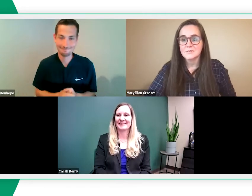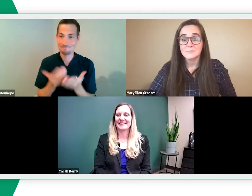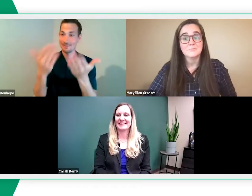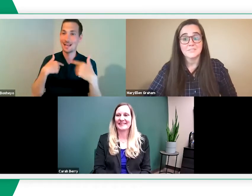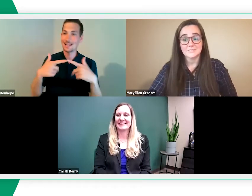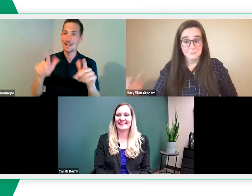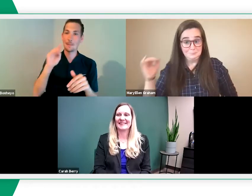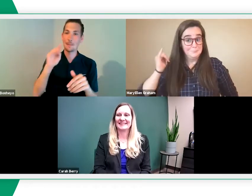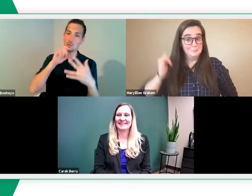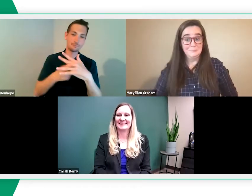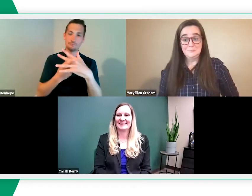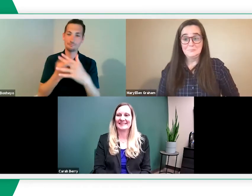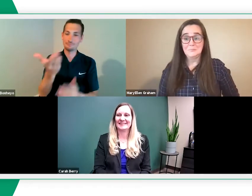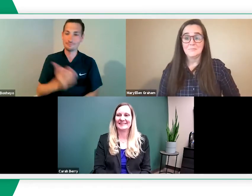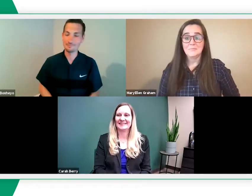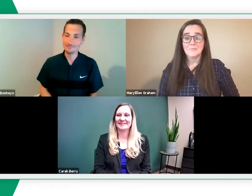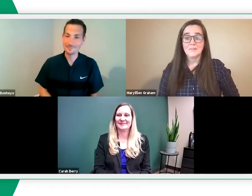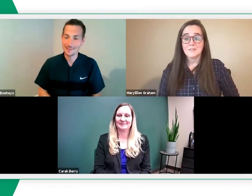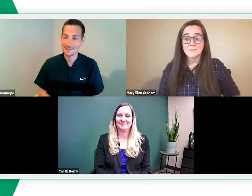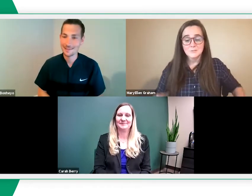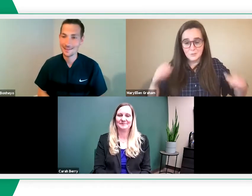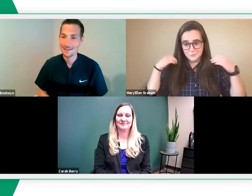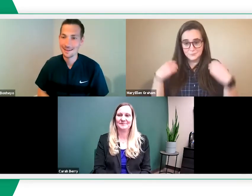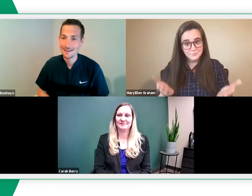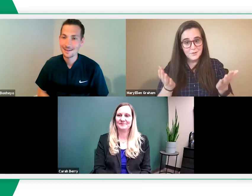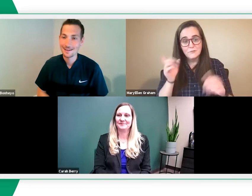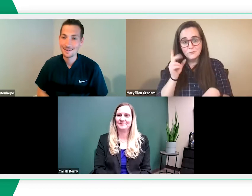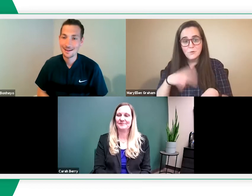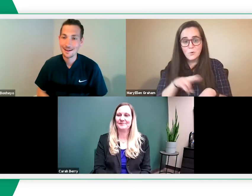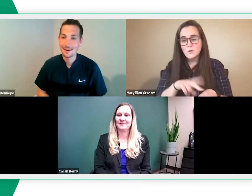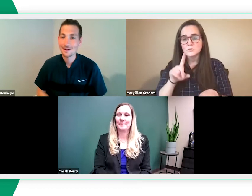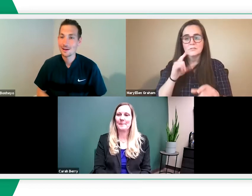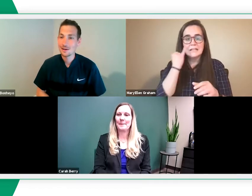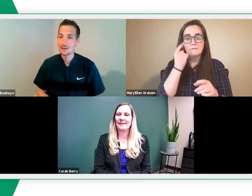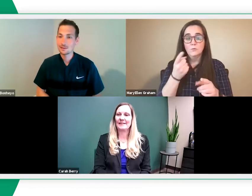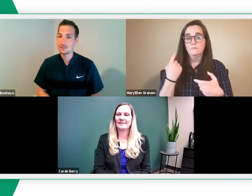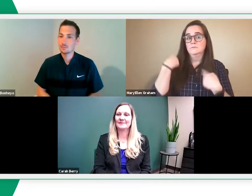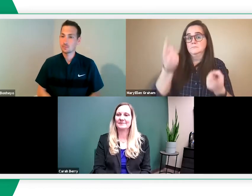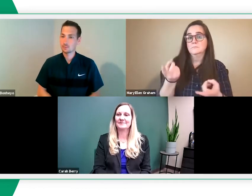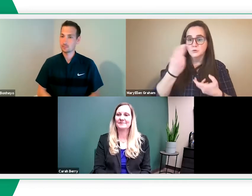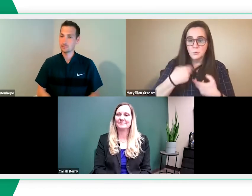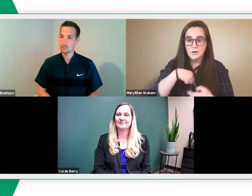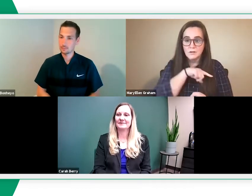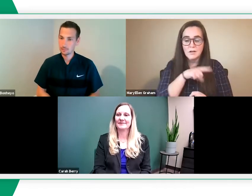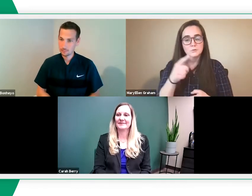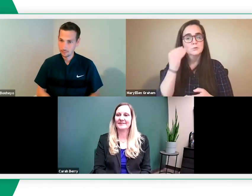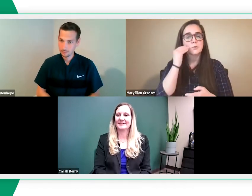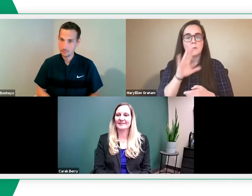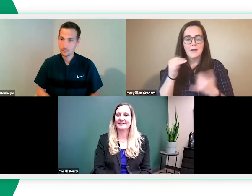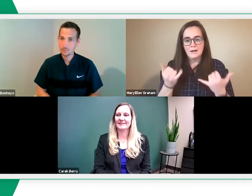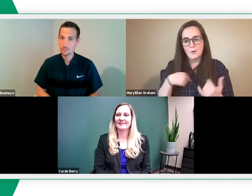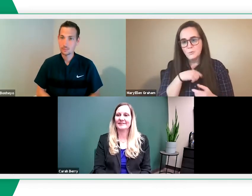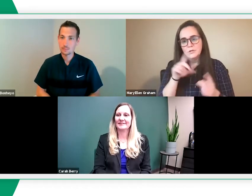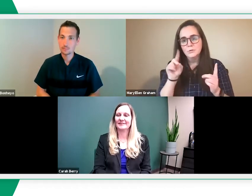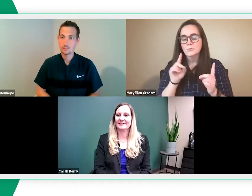to our audience. We're very excited to have you here. So I'll let Mary Ellen start. All right, well, fantastic. Well, if you've joined